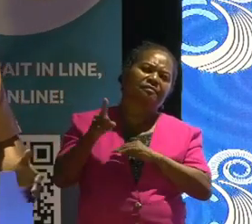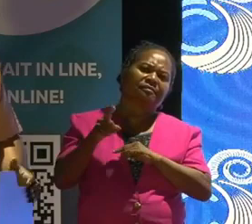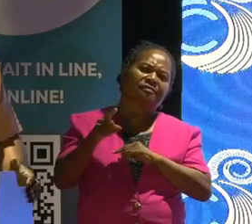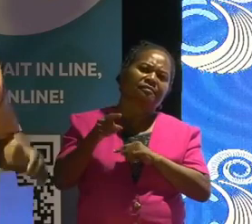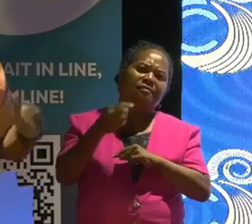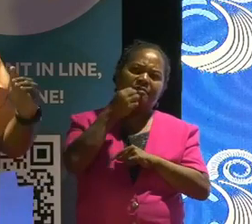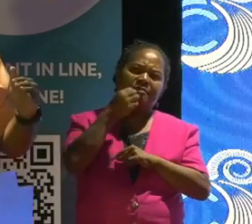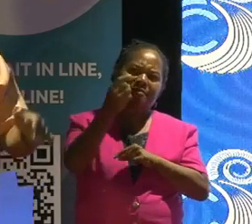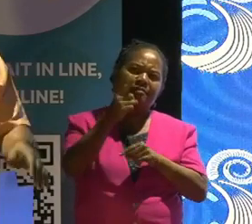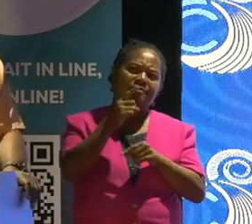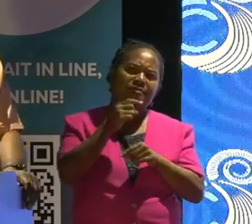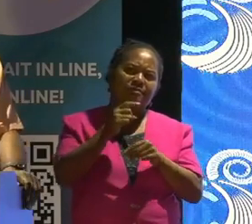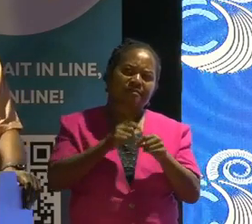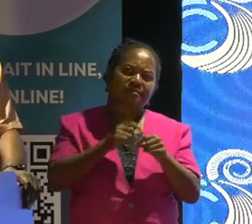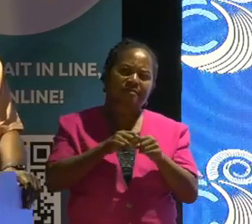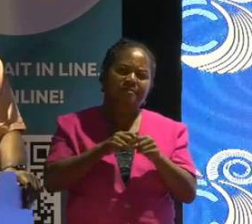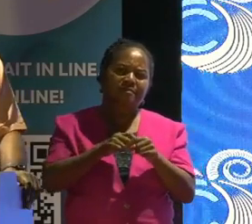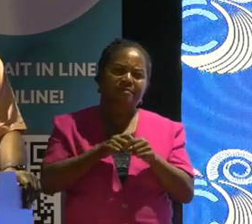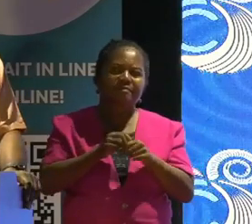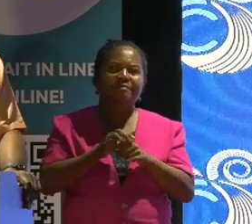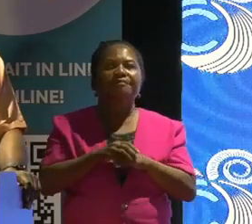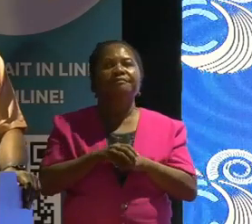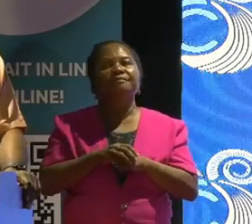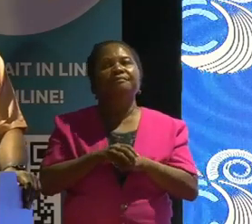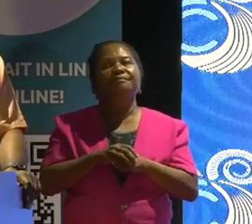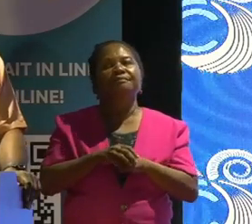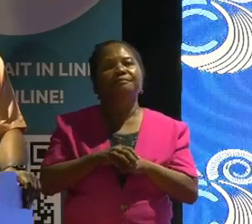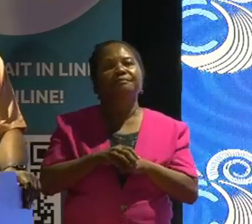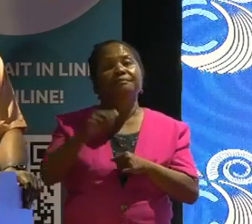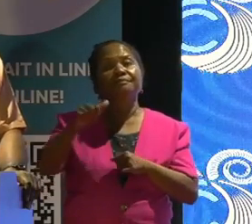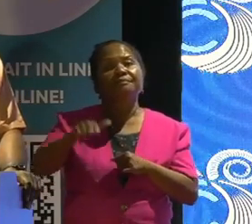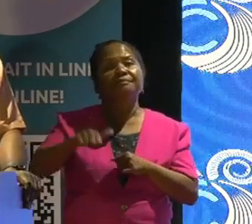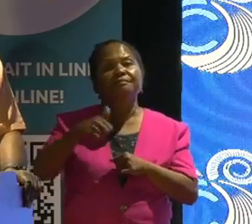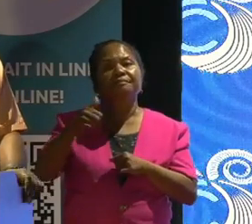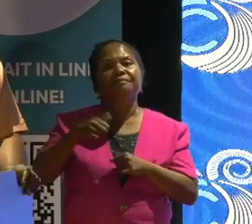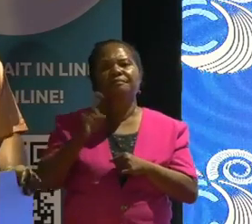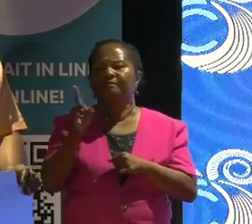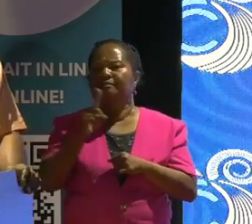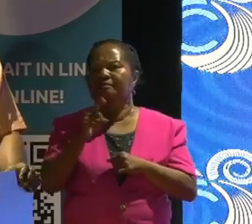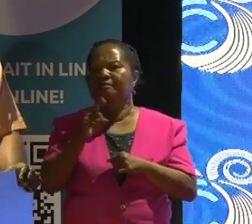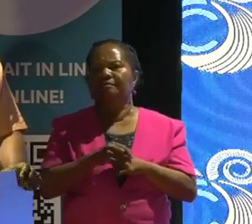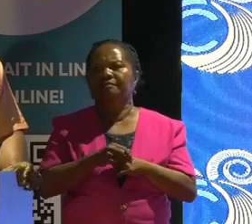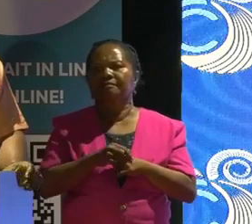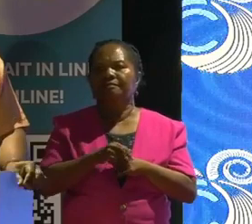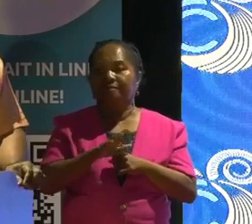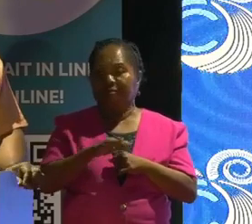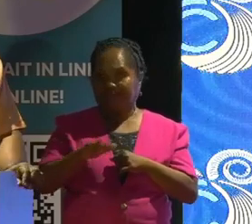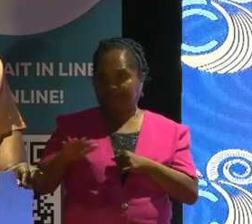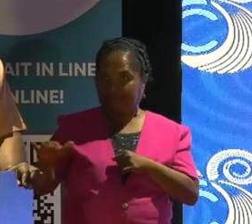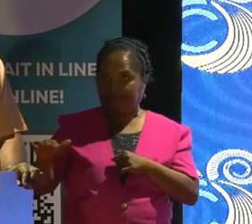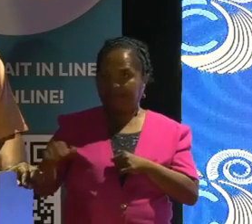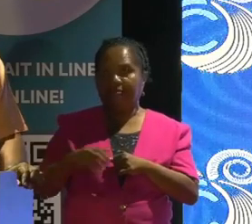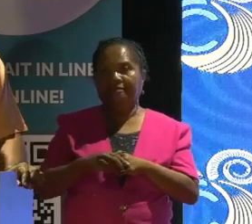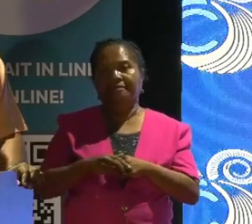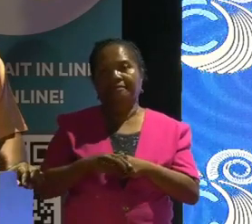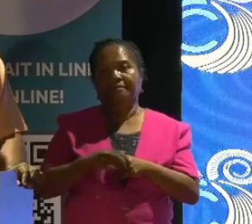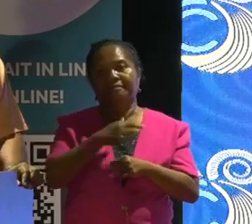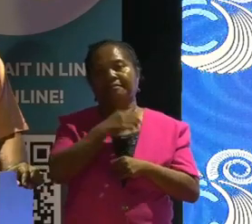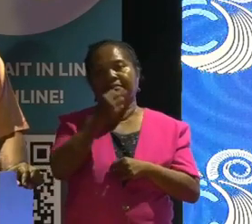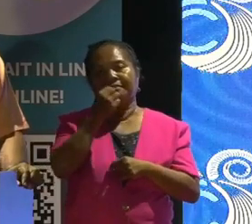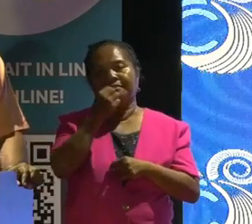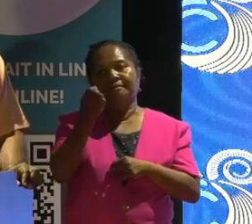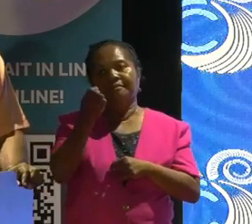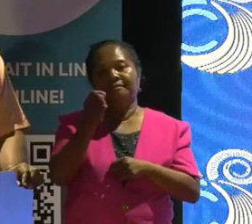we were asking. It's the dog and Karayosem. Okay, so what did you do?" Pikinini, Mangia and talk. Well, I asked